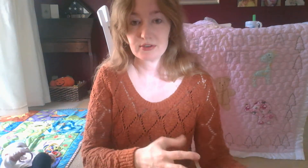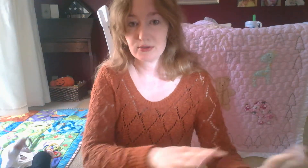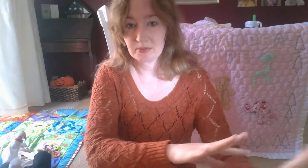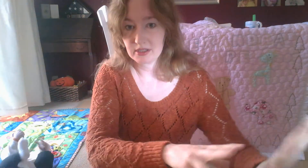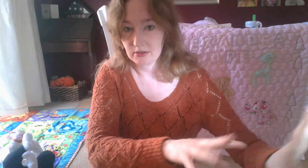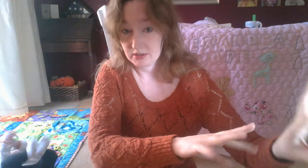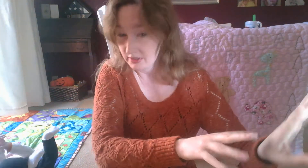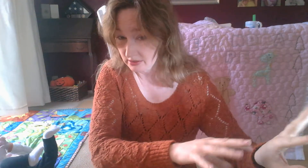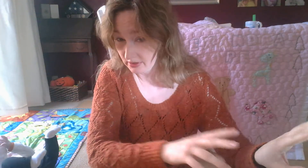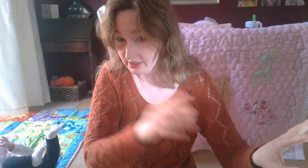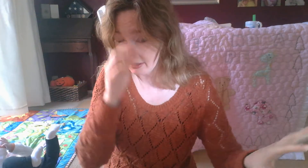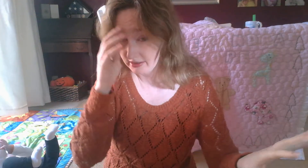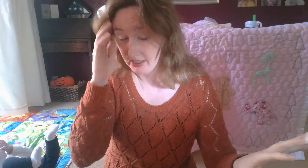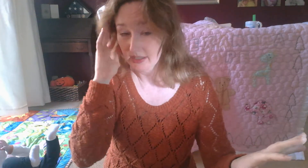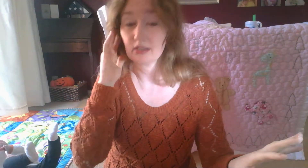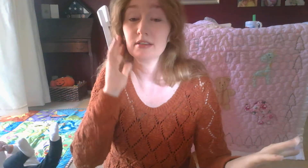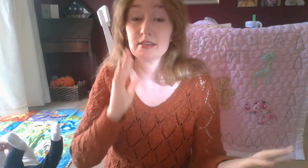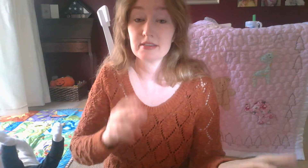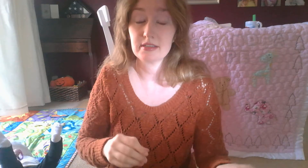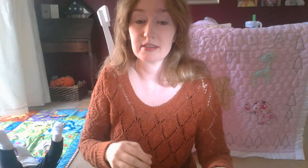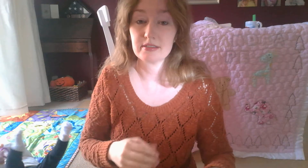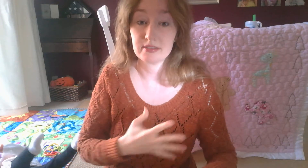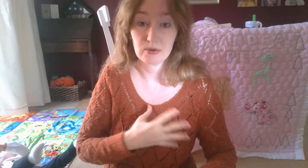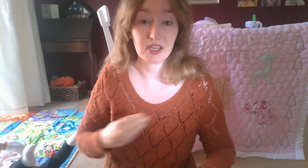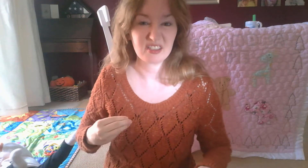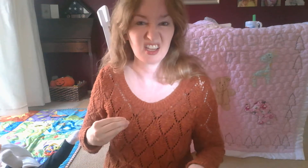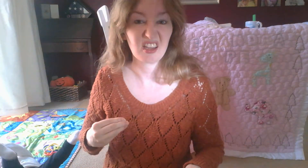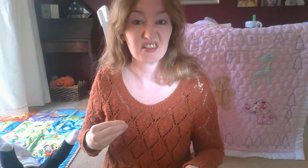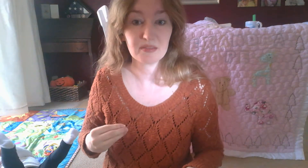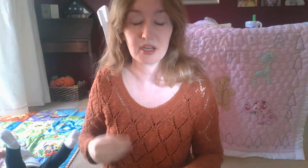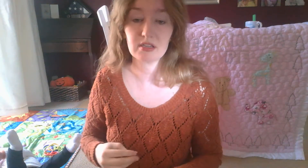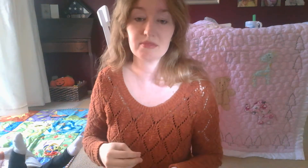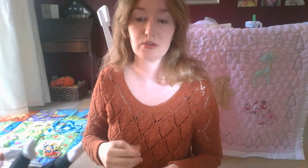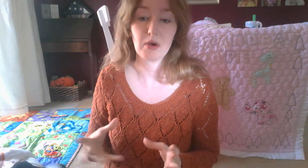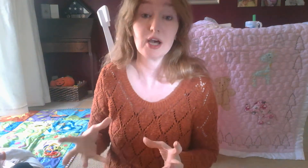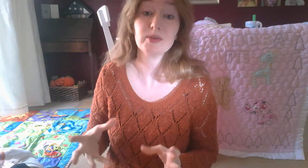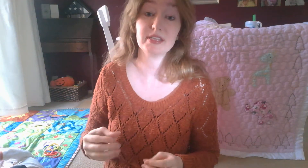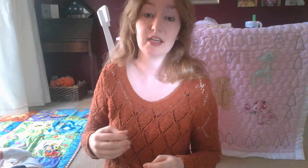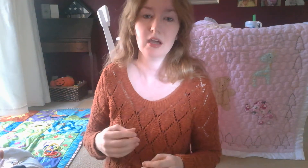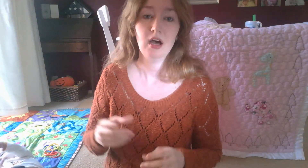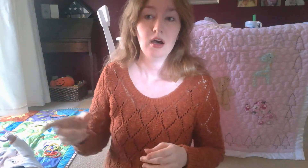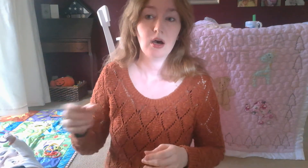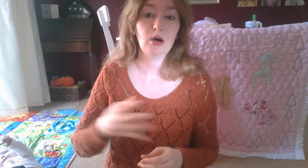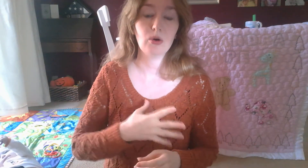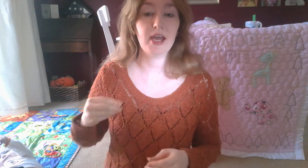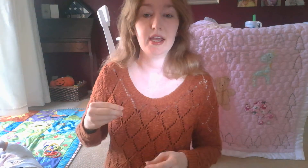who's my ultimate source on ASLness, he says it's okay to say and sometimes. So I would say, oh,